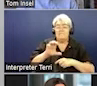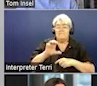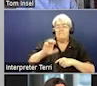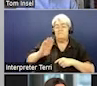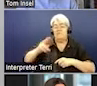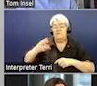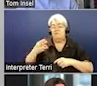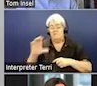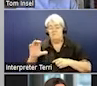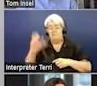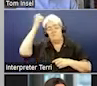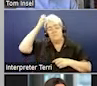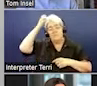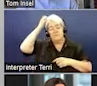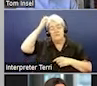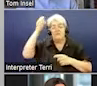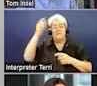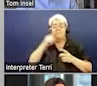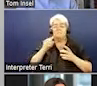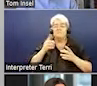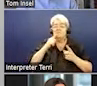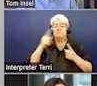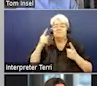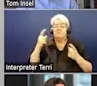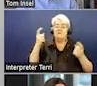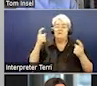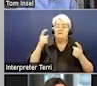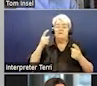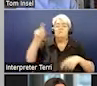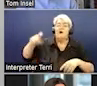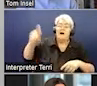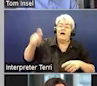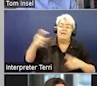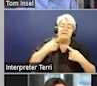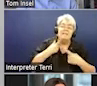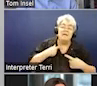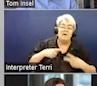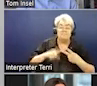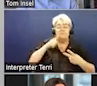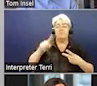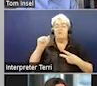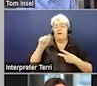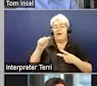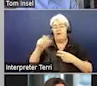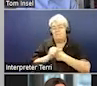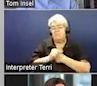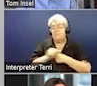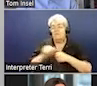funding, which is just crying out for going at risk, whole person care,